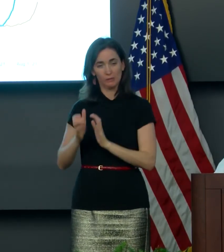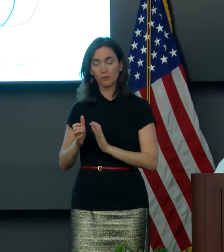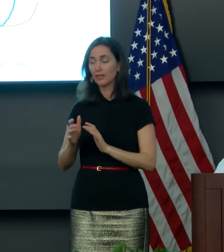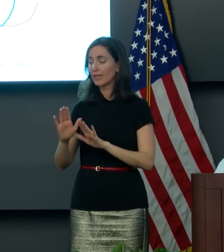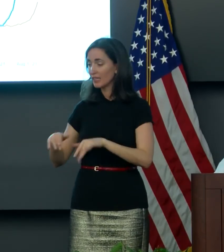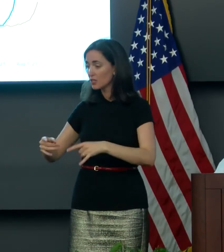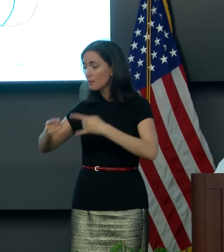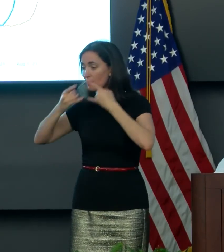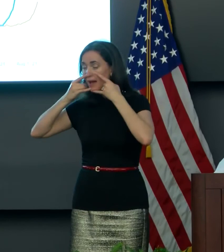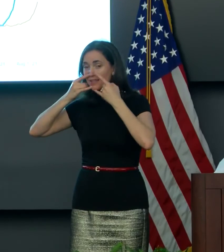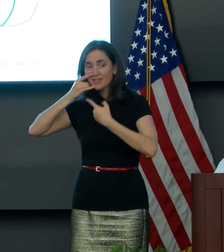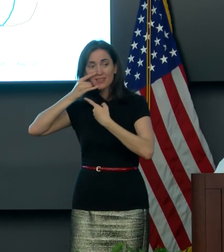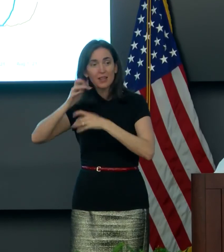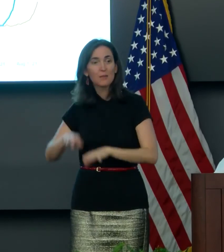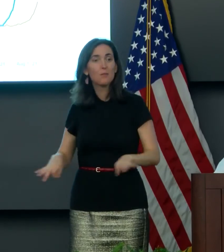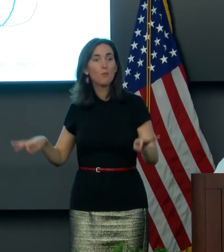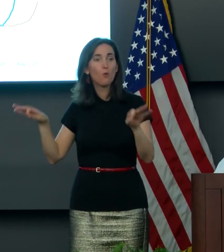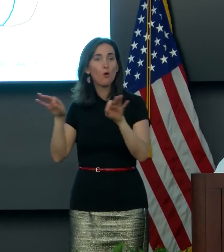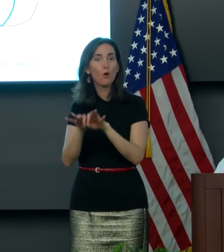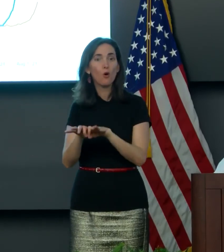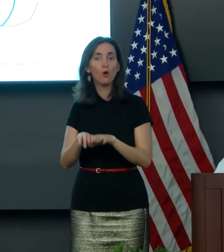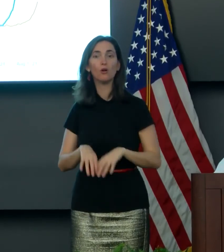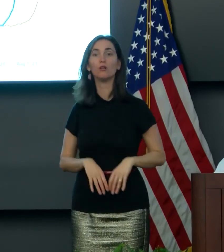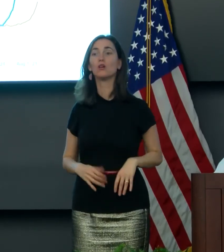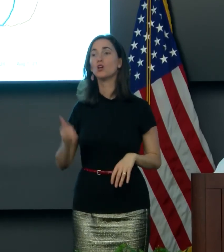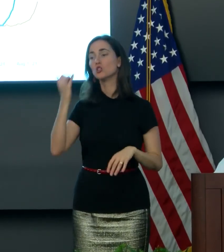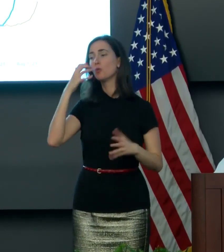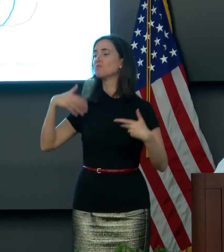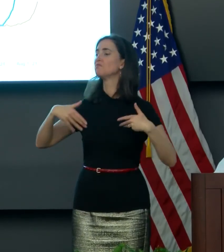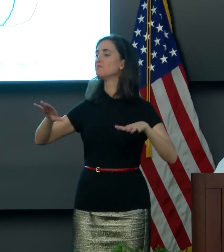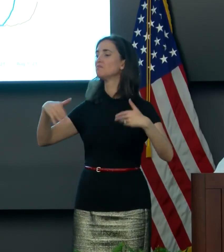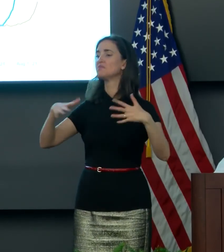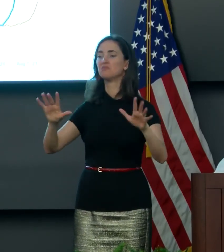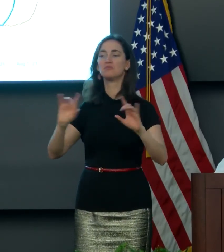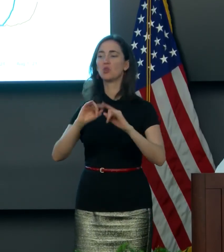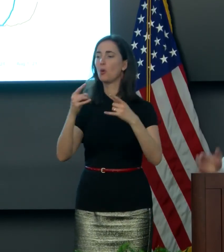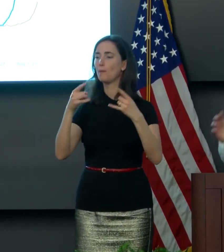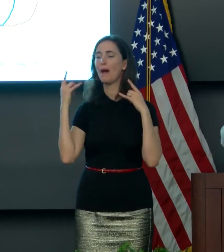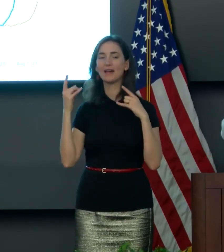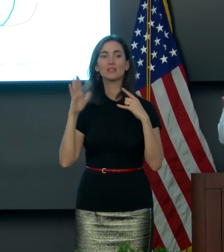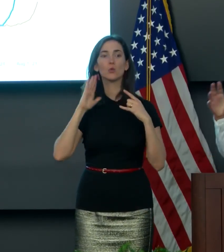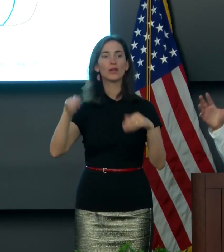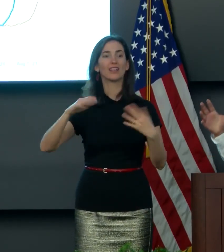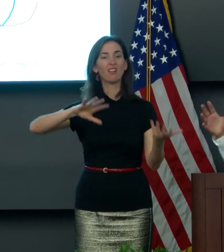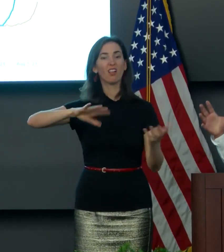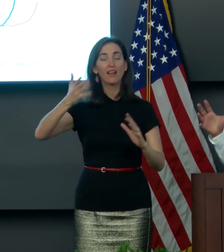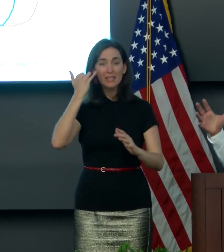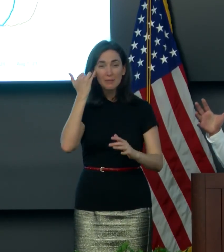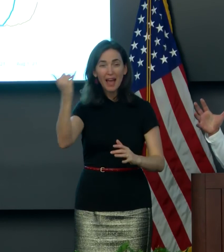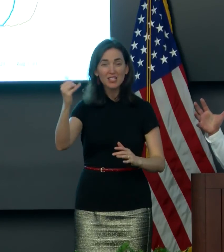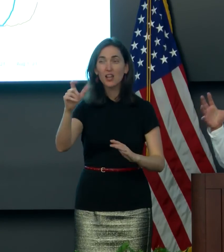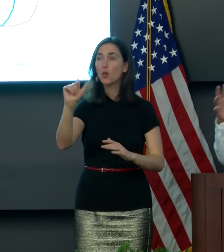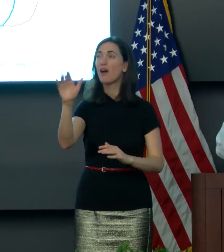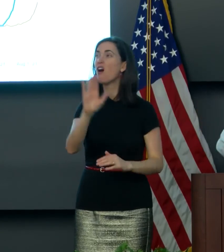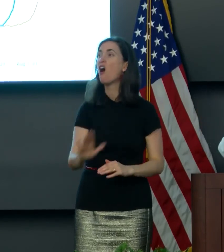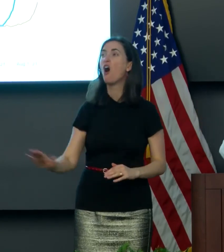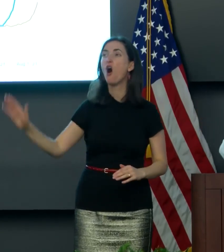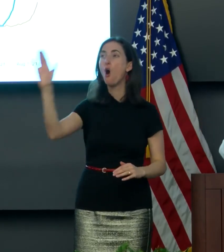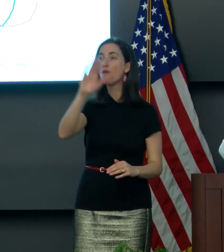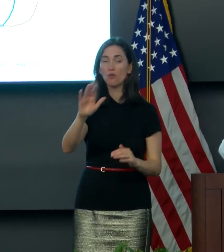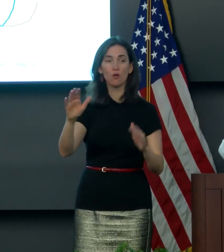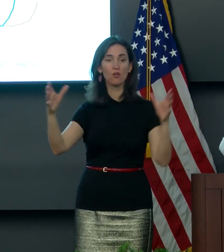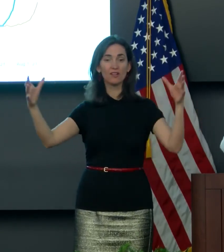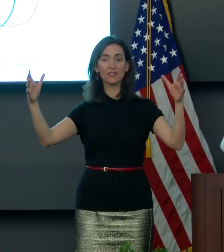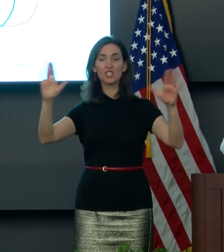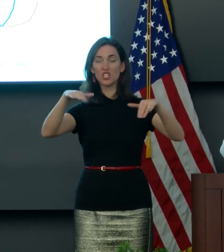kids is really important. It would be an absolute recipe for disaster to take kids from all across the state of Louisiana, put them together for